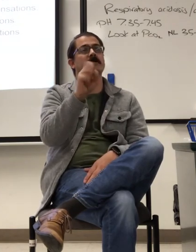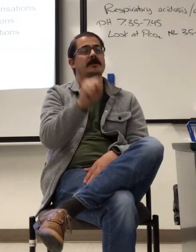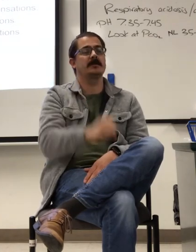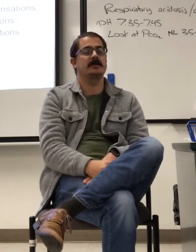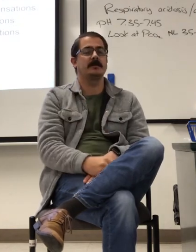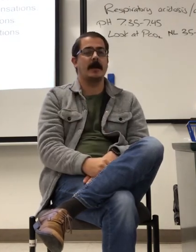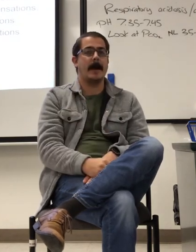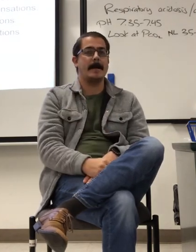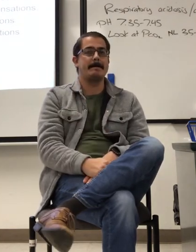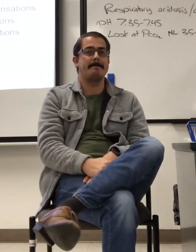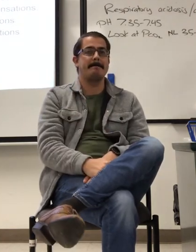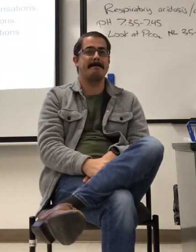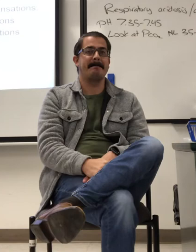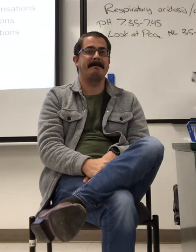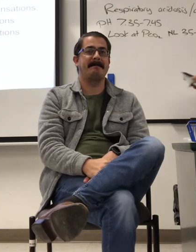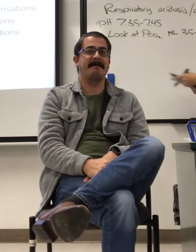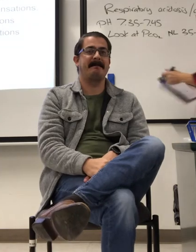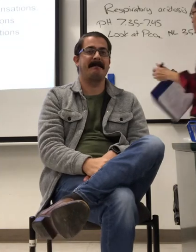example,